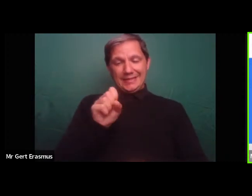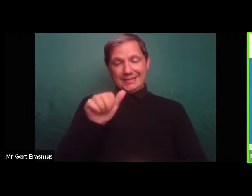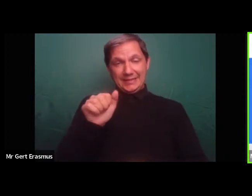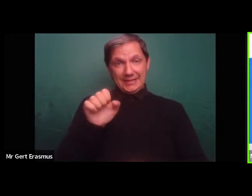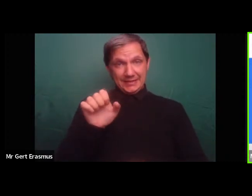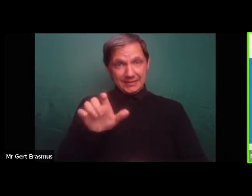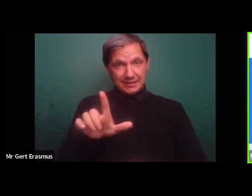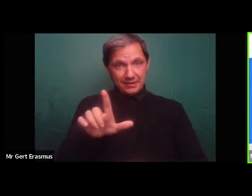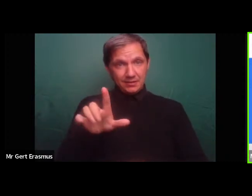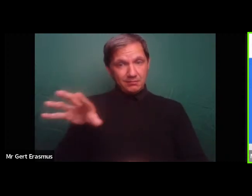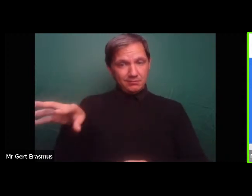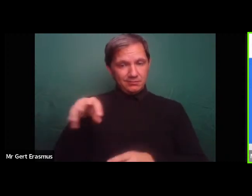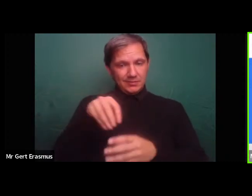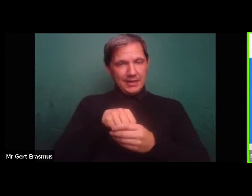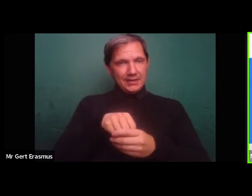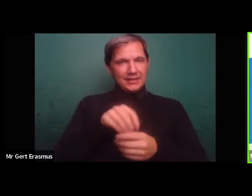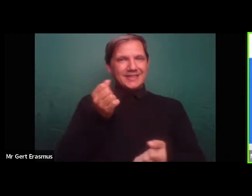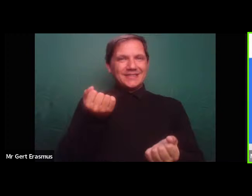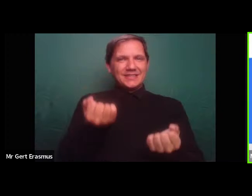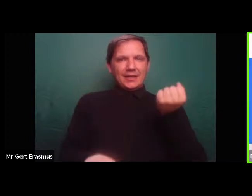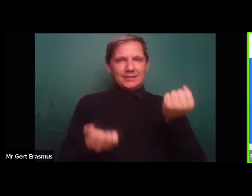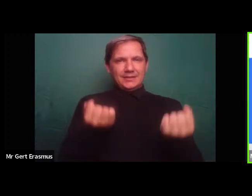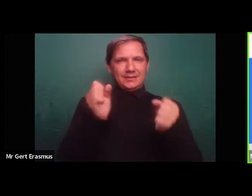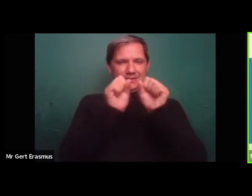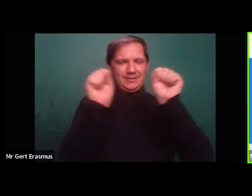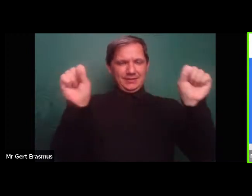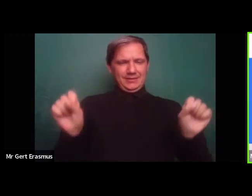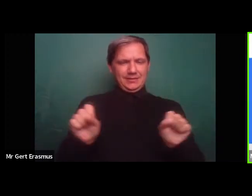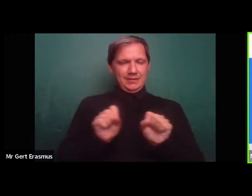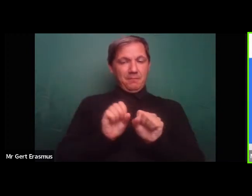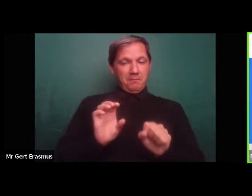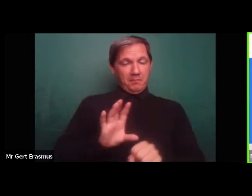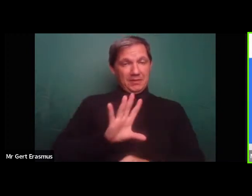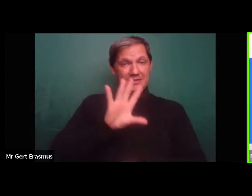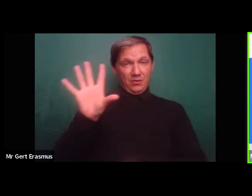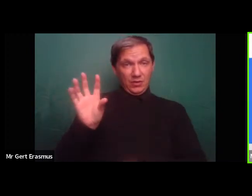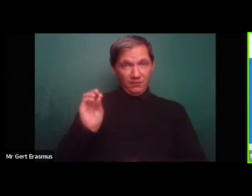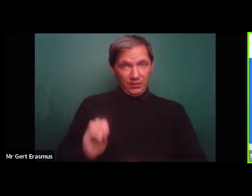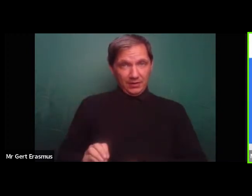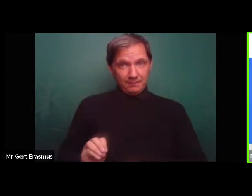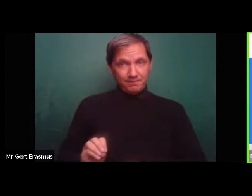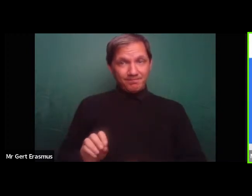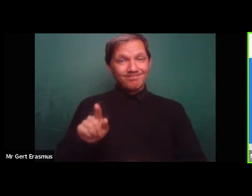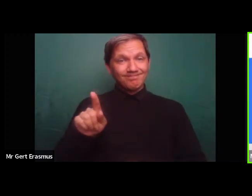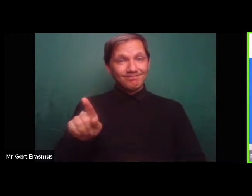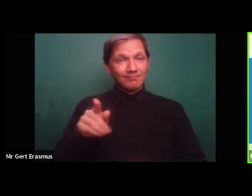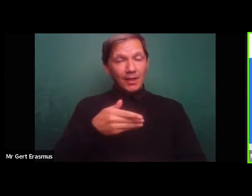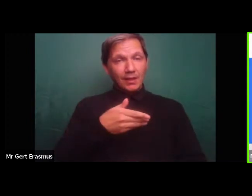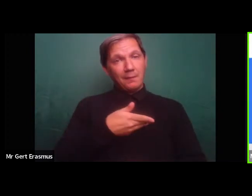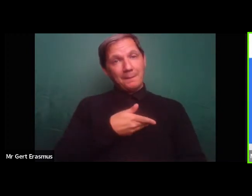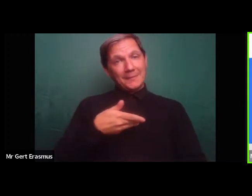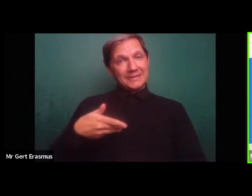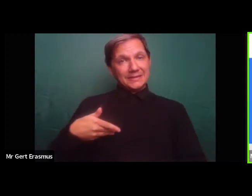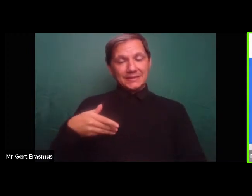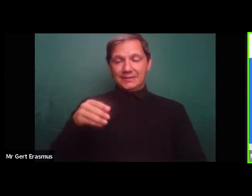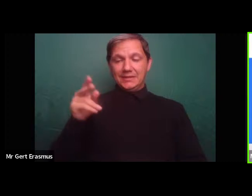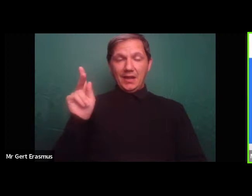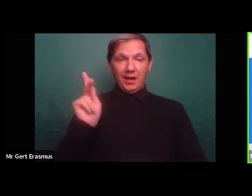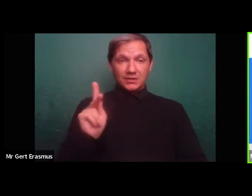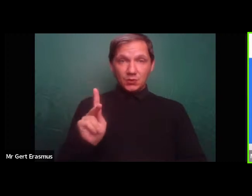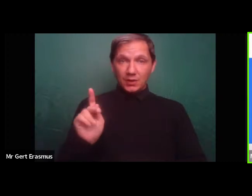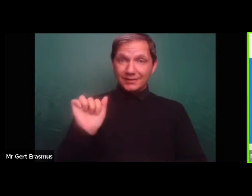in the South African justice system. Mrs. Kachwa, or Ms. Kachwa, was one of the first